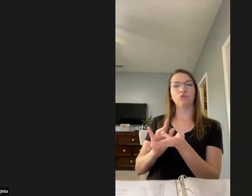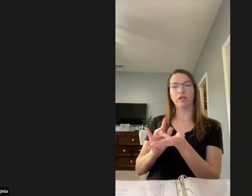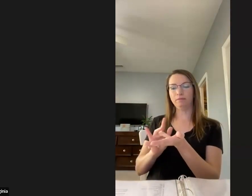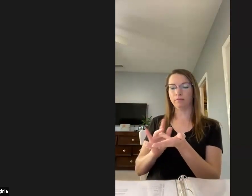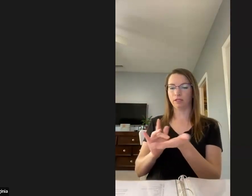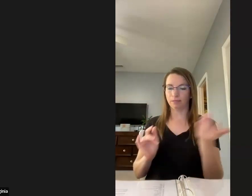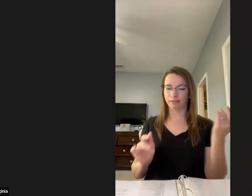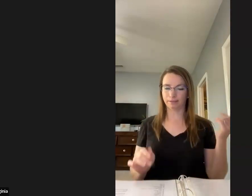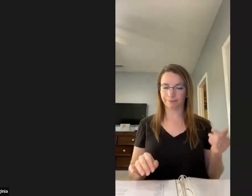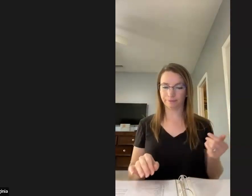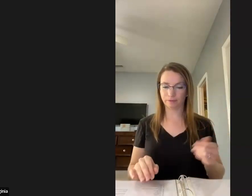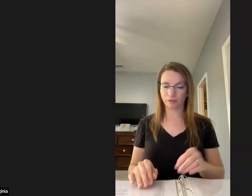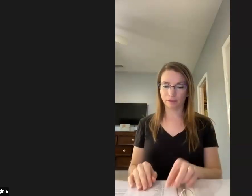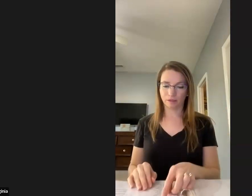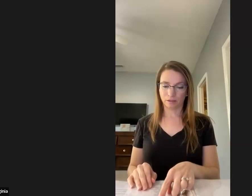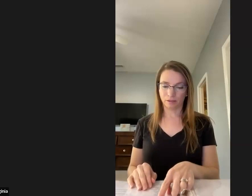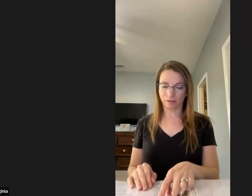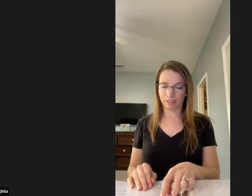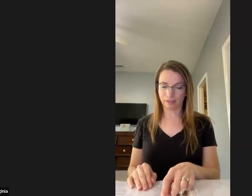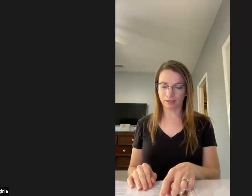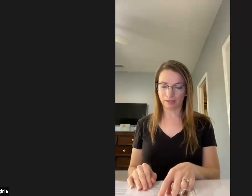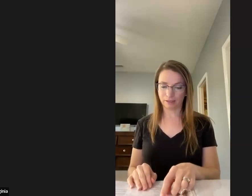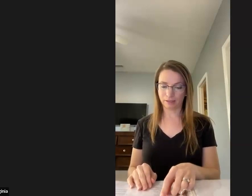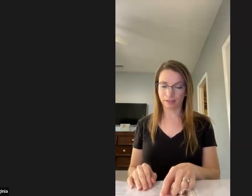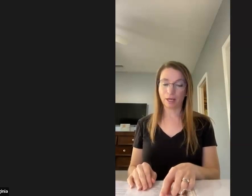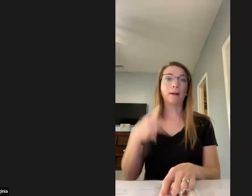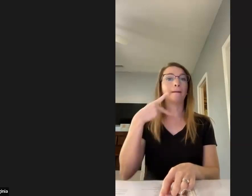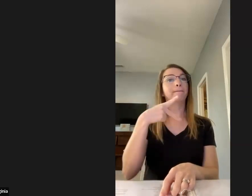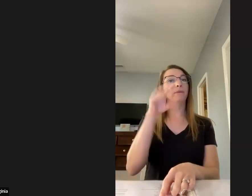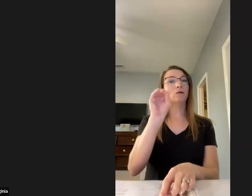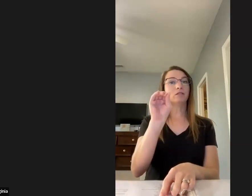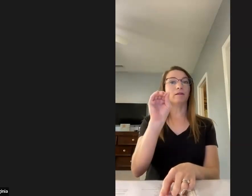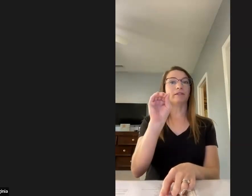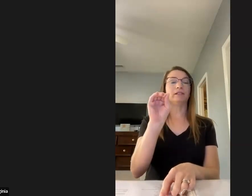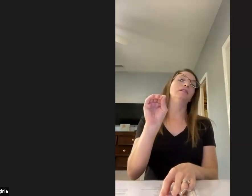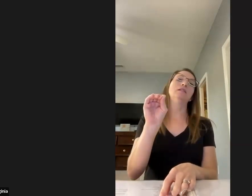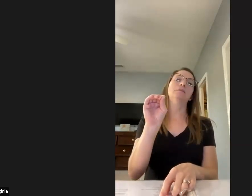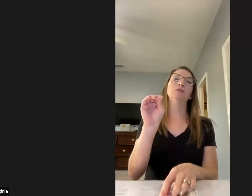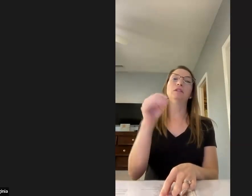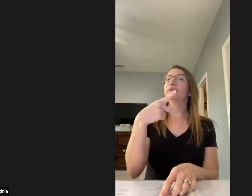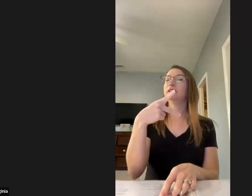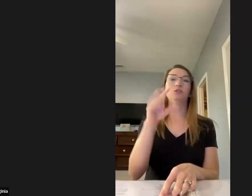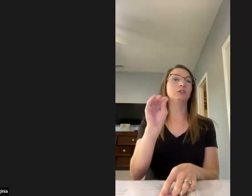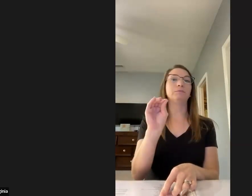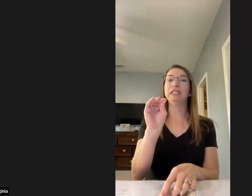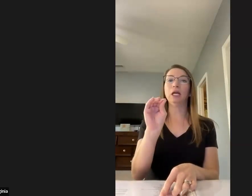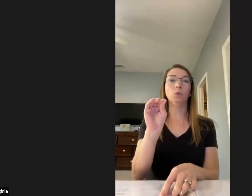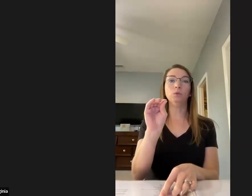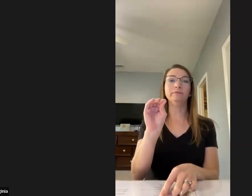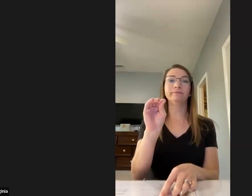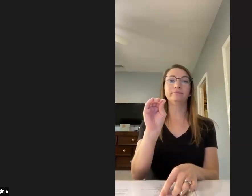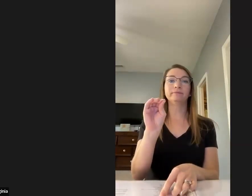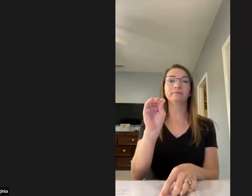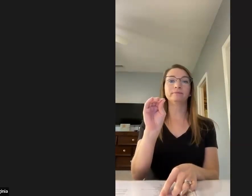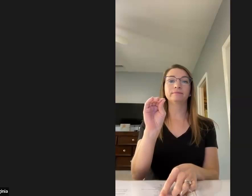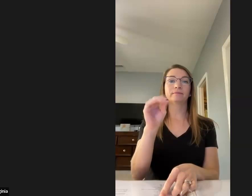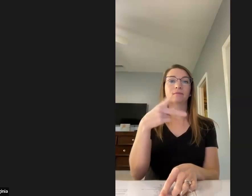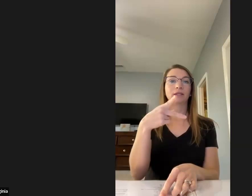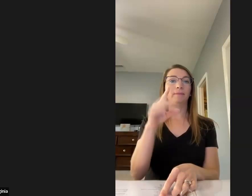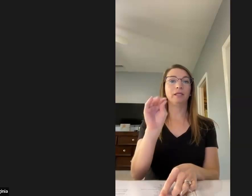Okay, pick up medicine. All right. Post office. Post office is just P-O,